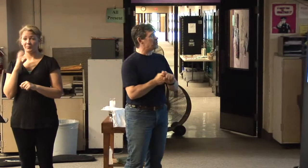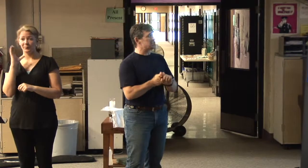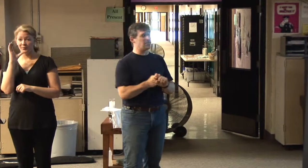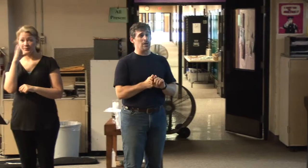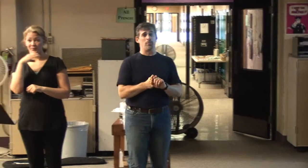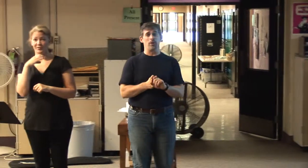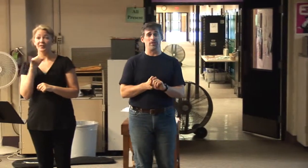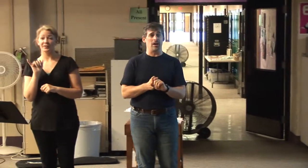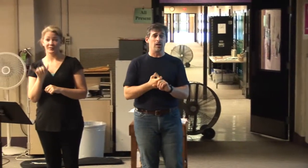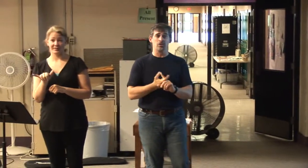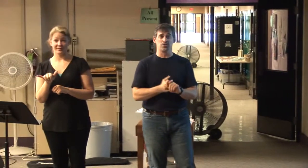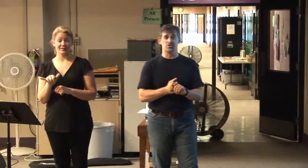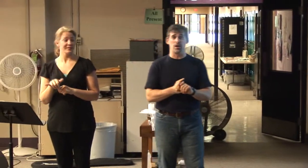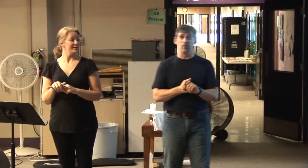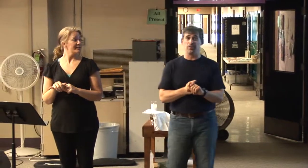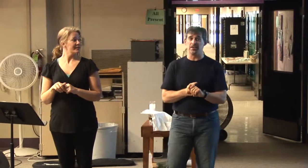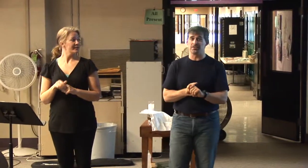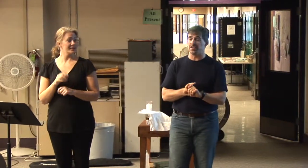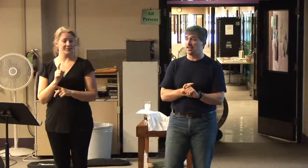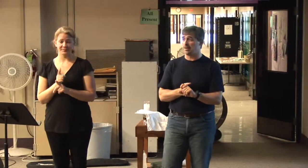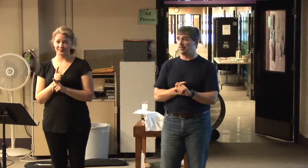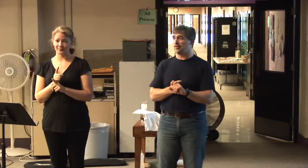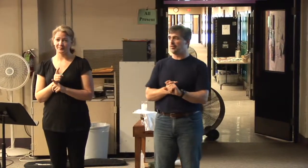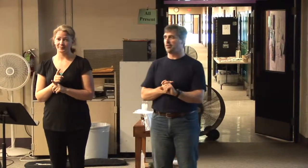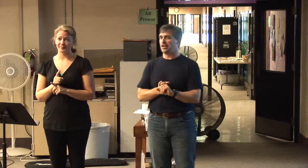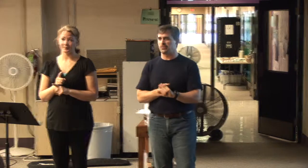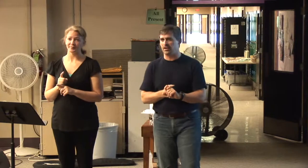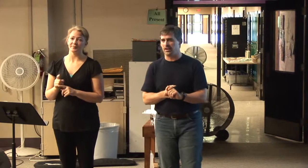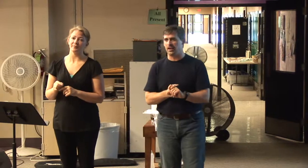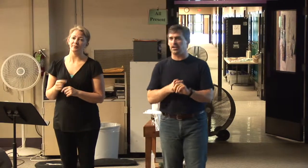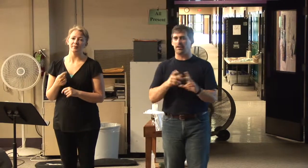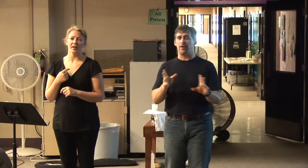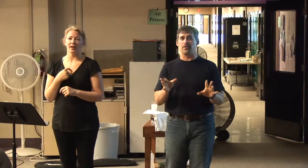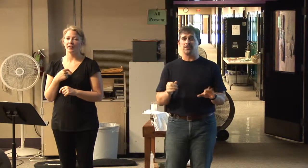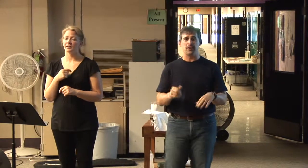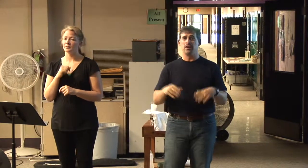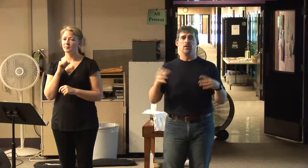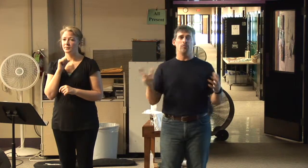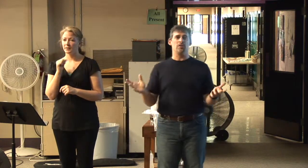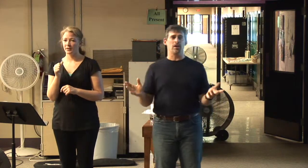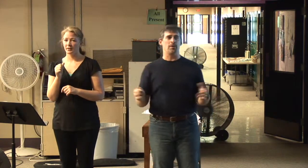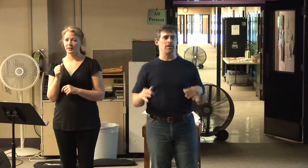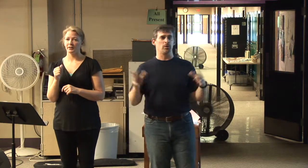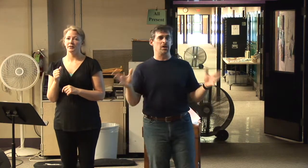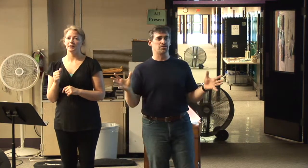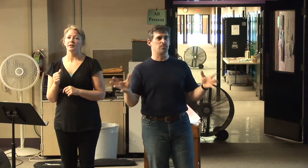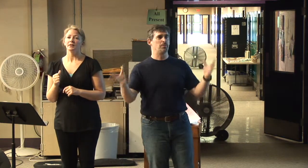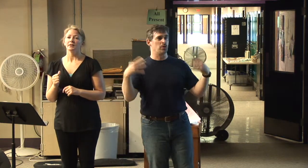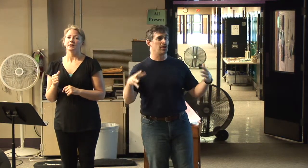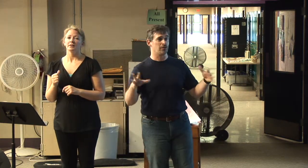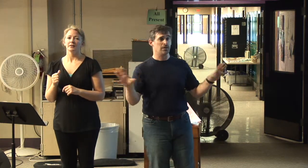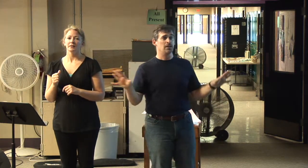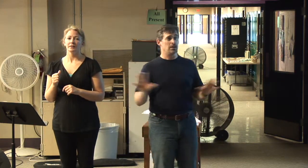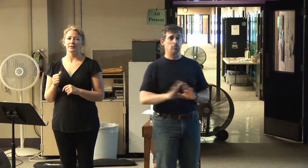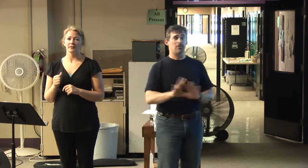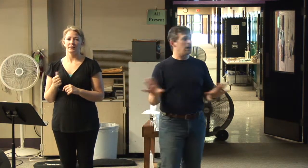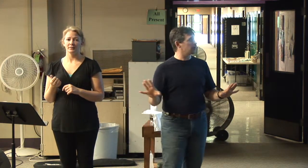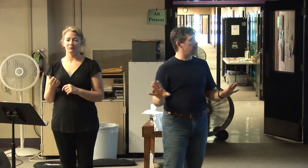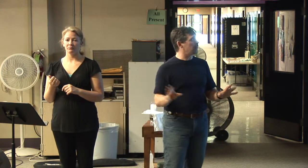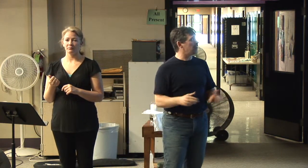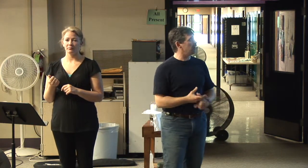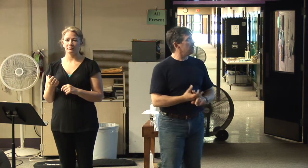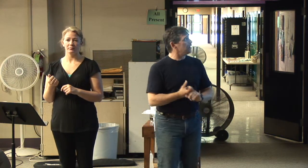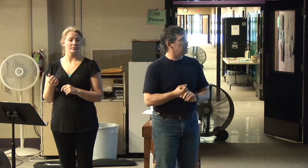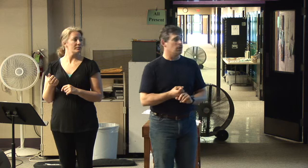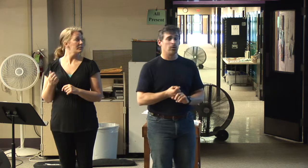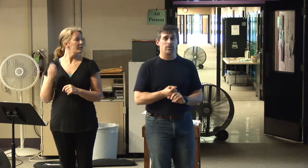In the Bible, this is very important, and our culture has struggled with this. Not trying to get any kind of policy, but when we talk about immigration, people are different, and we have a hard